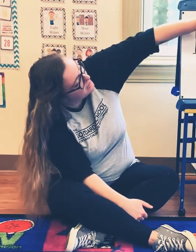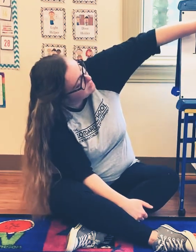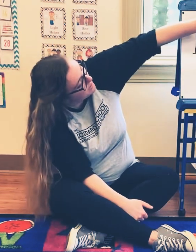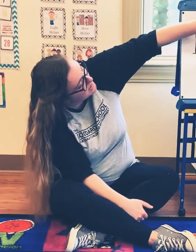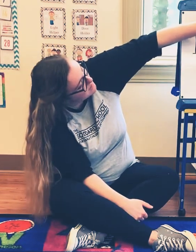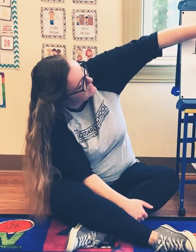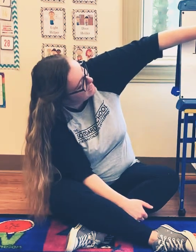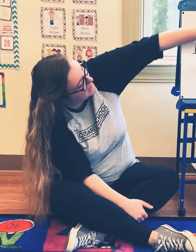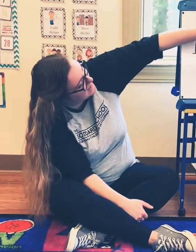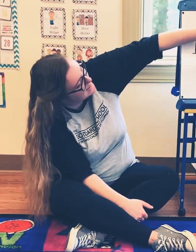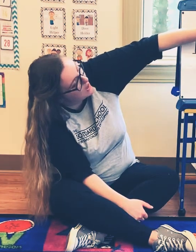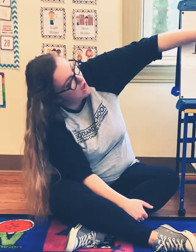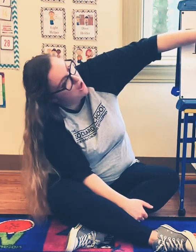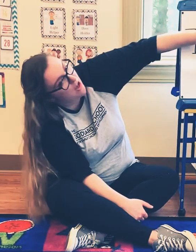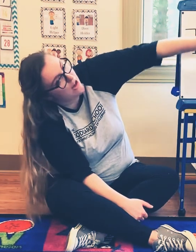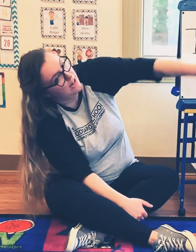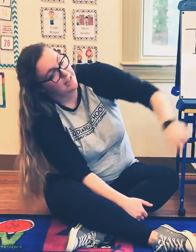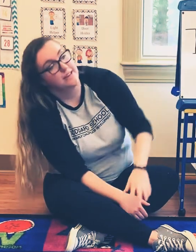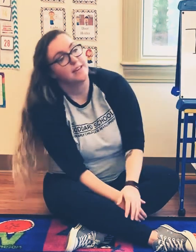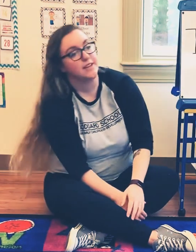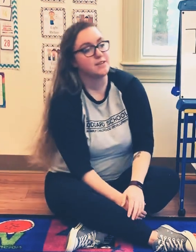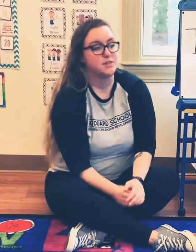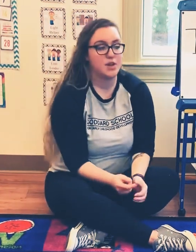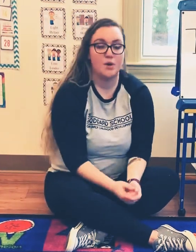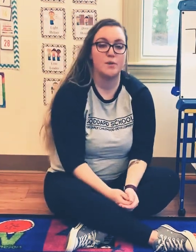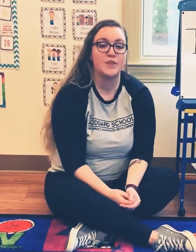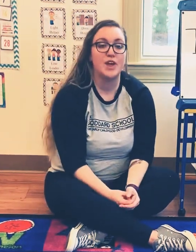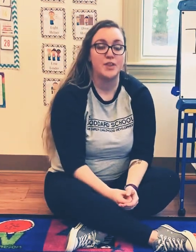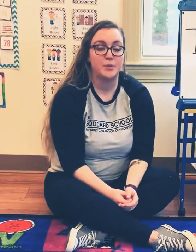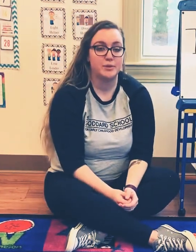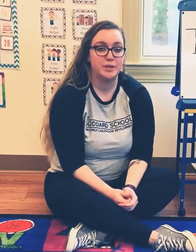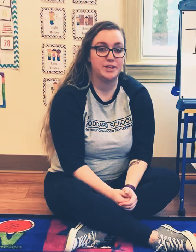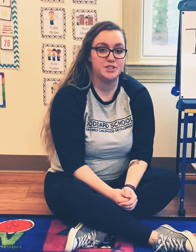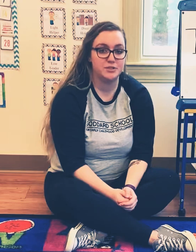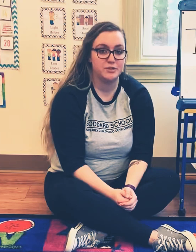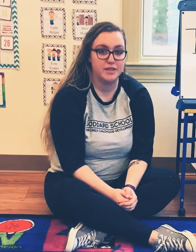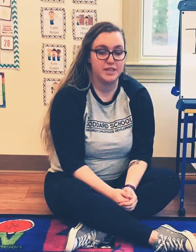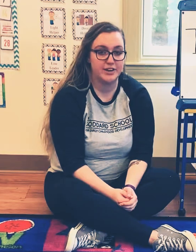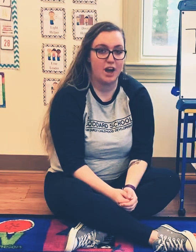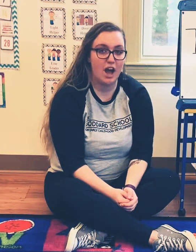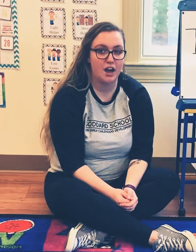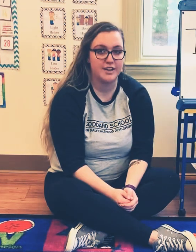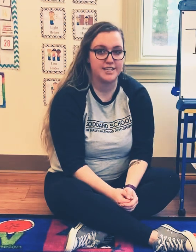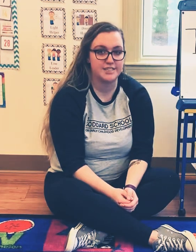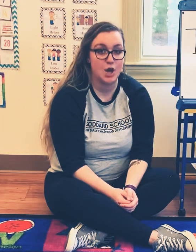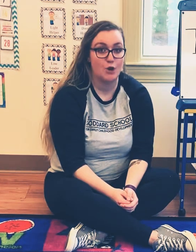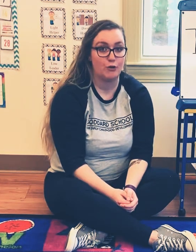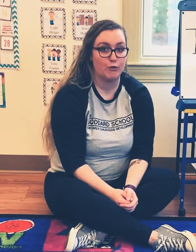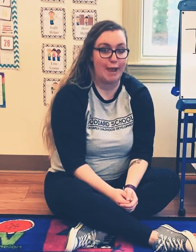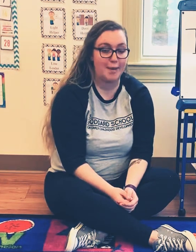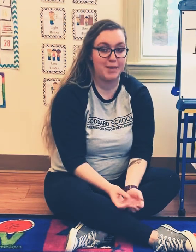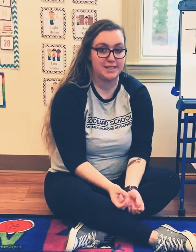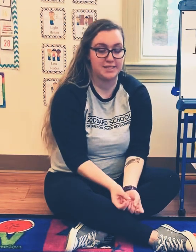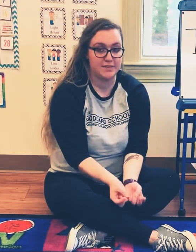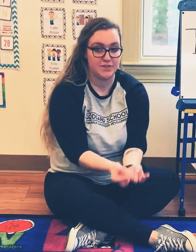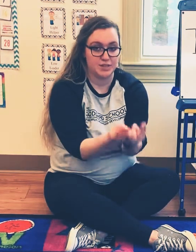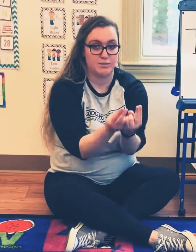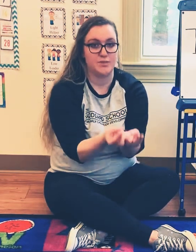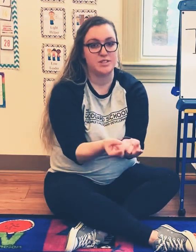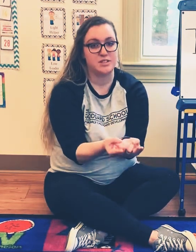word inspire is R. So the word we're gonna do for the letter R is rabbit. This is also